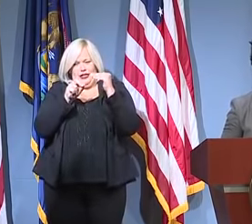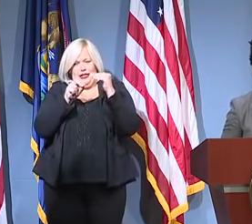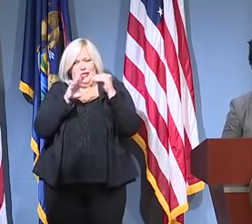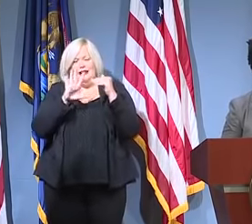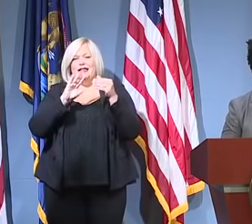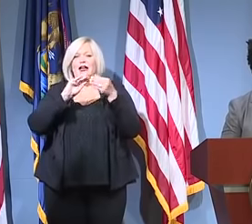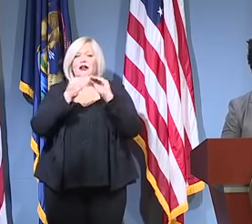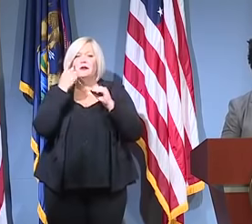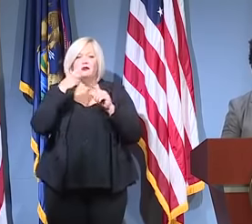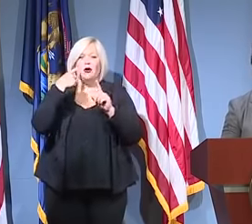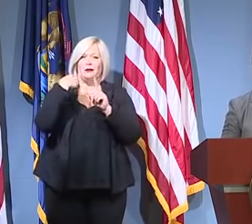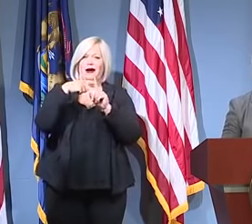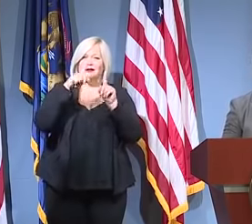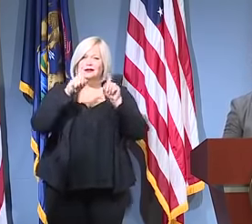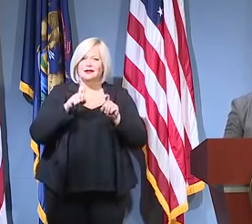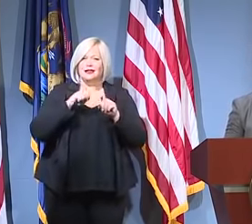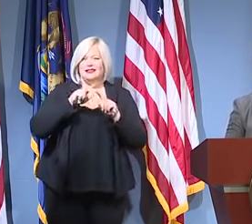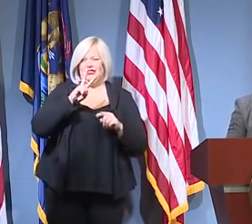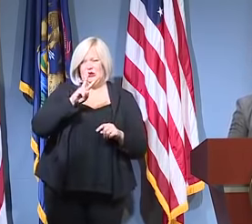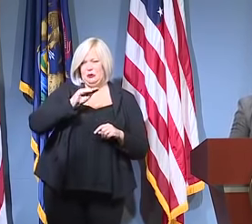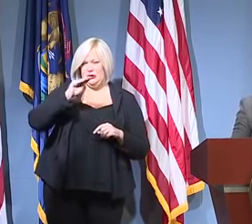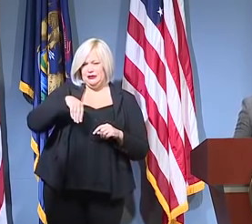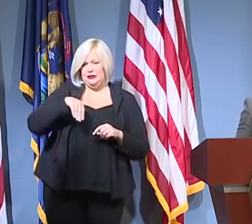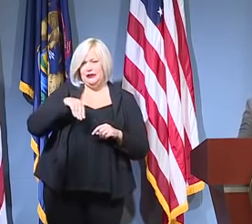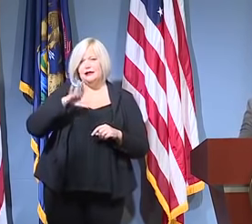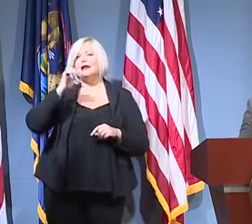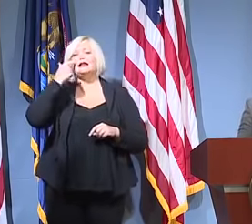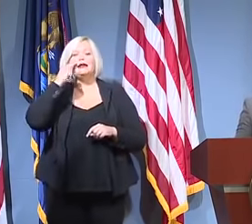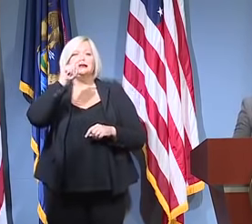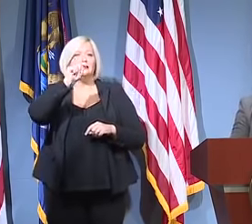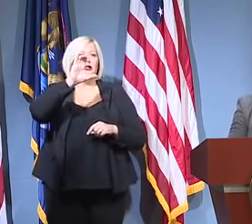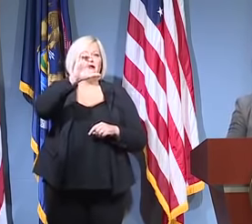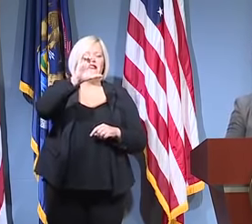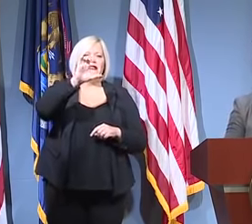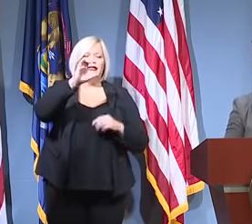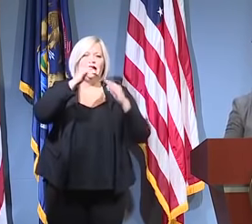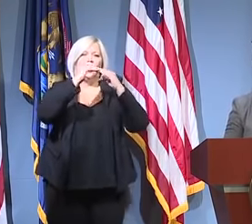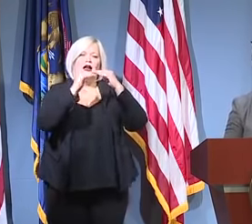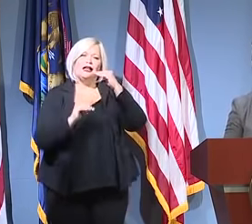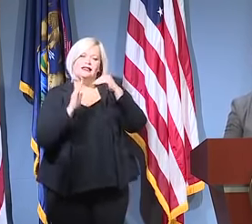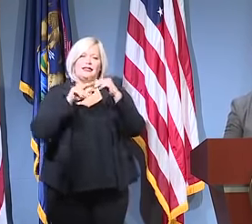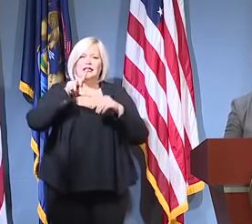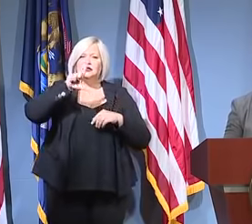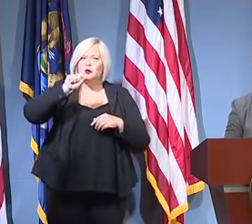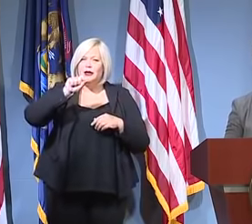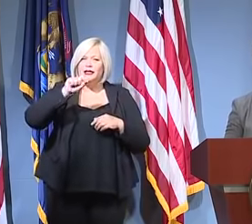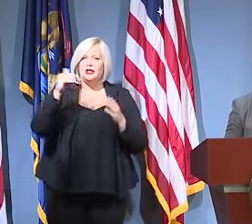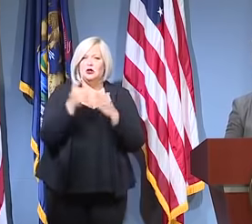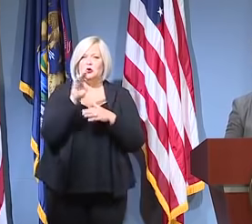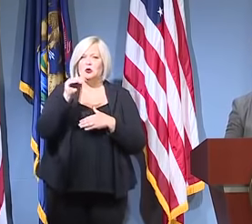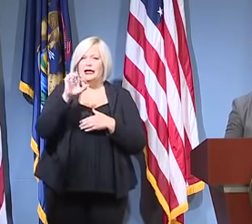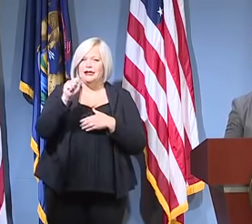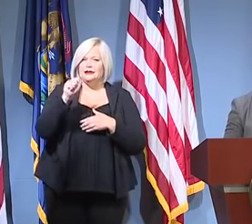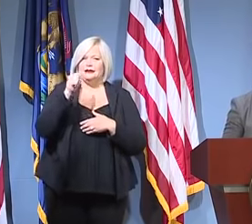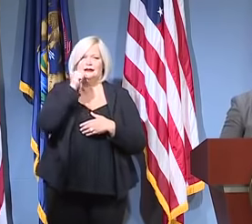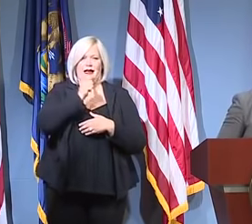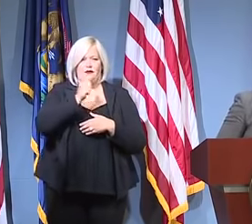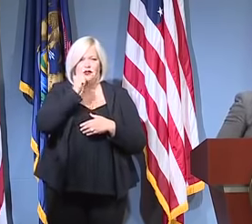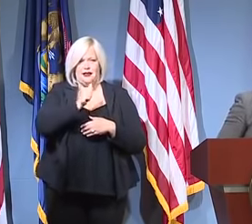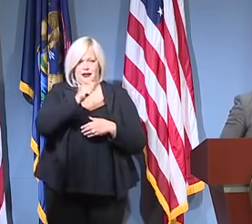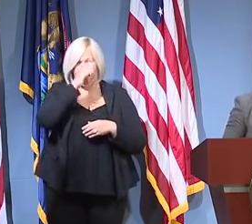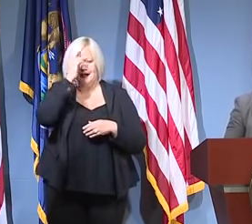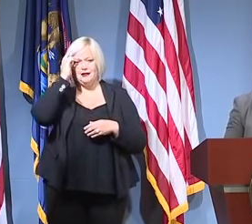just over 2%, and the Lansing and Traverse City regions are under 20 cases per million people per